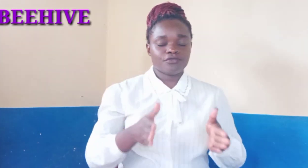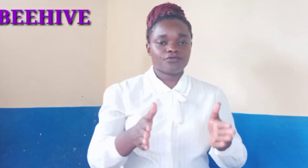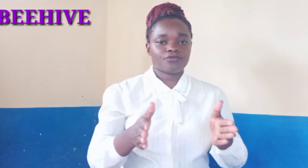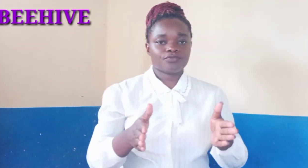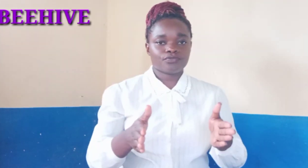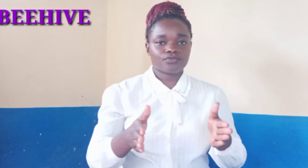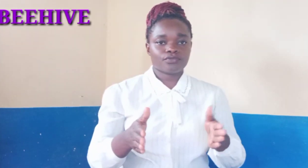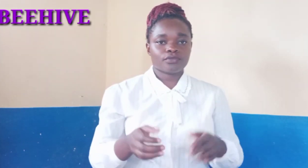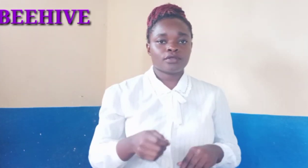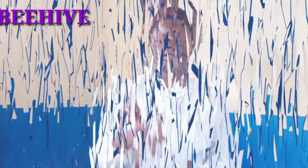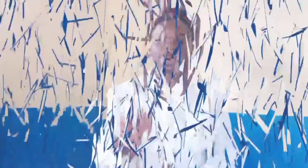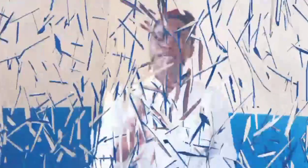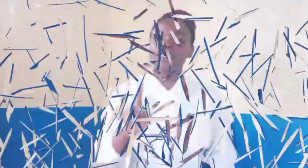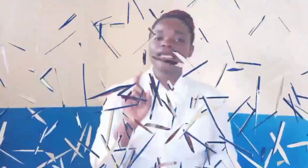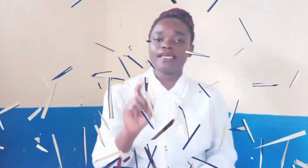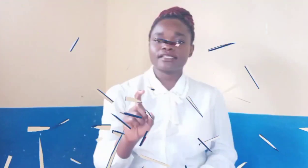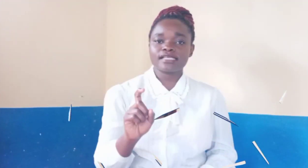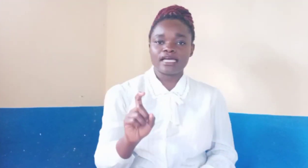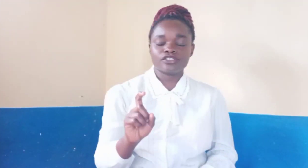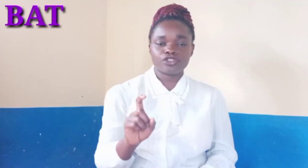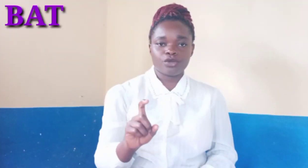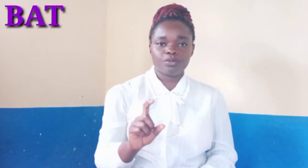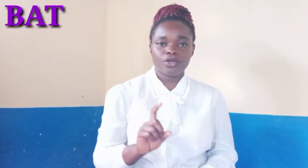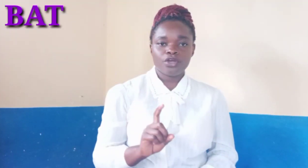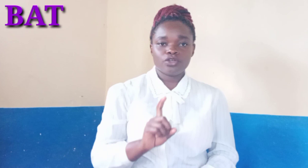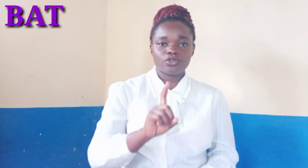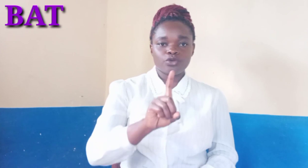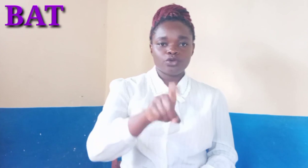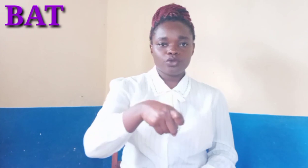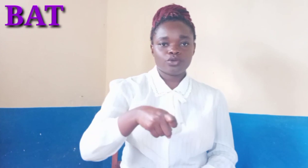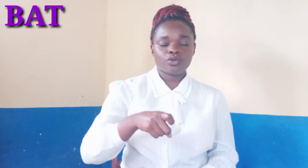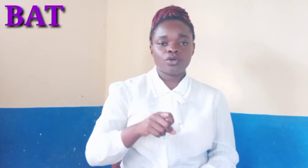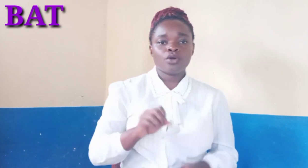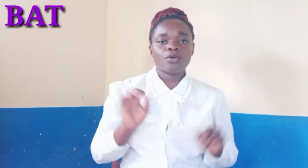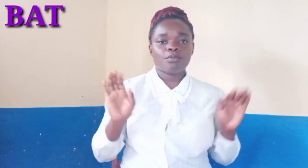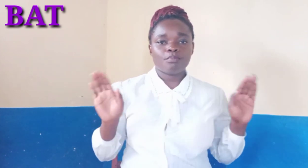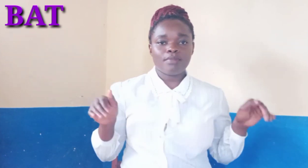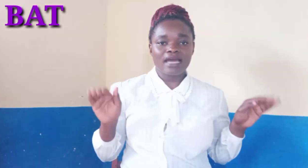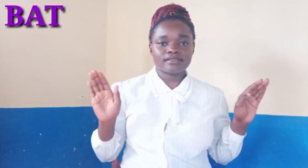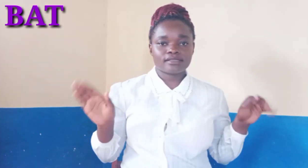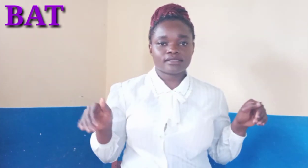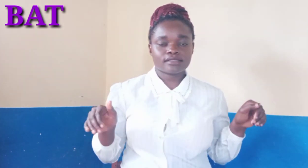Beehive. You see X hand shape. You do bat.